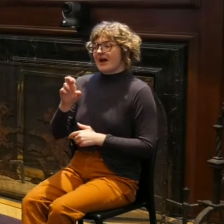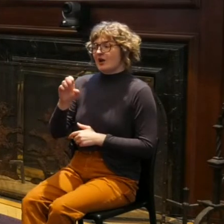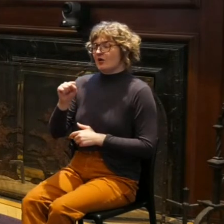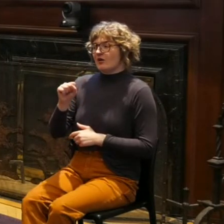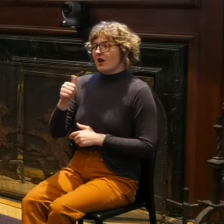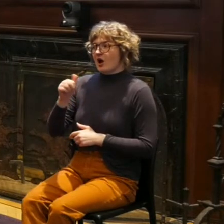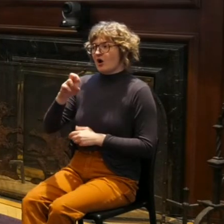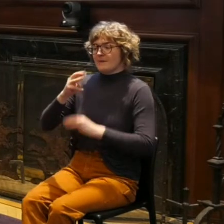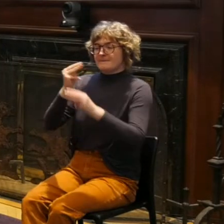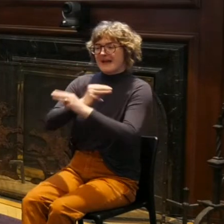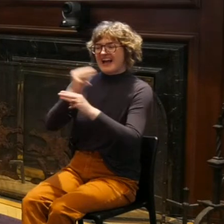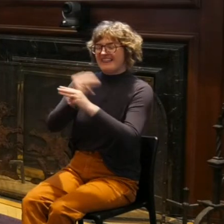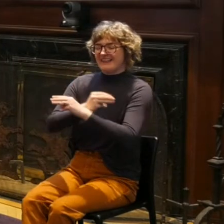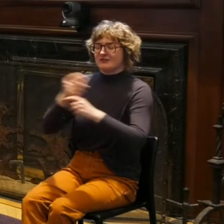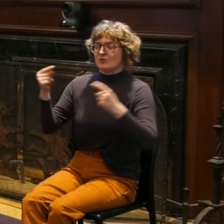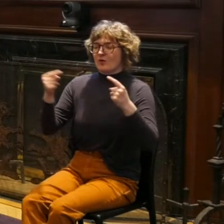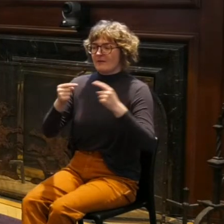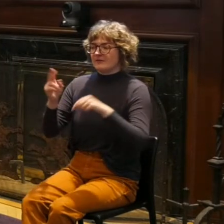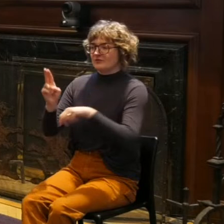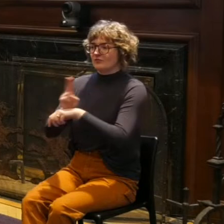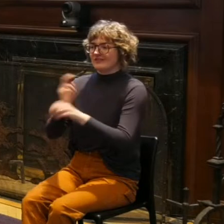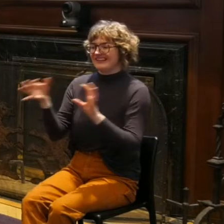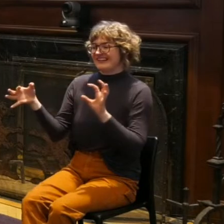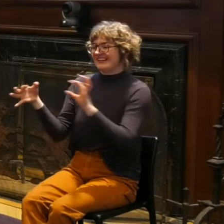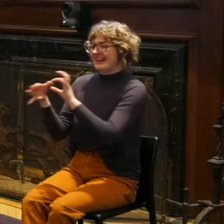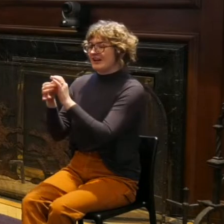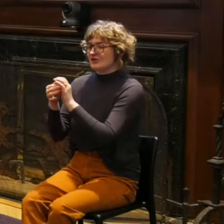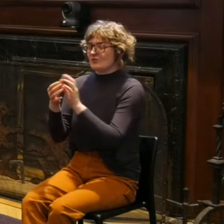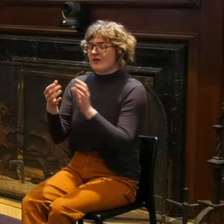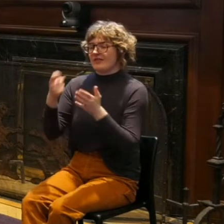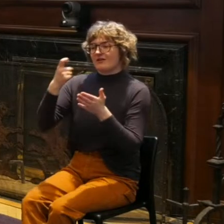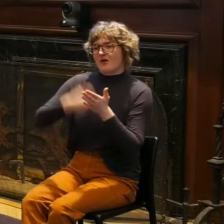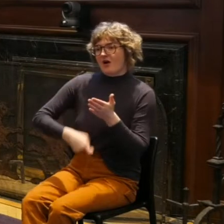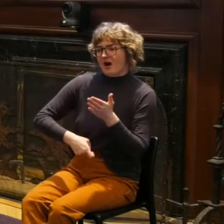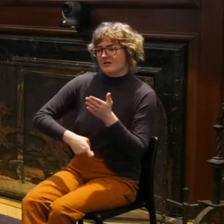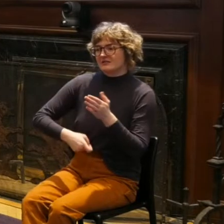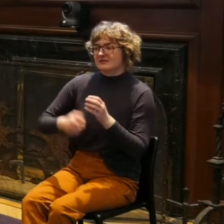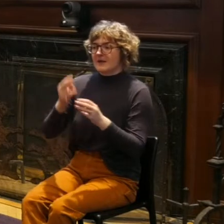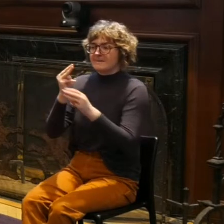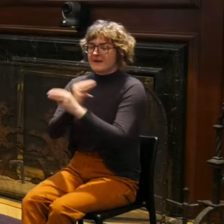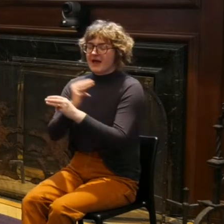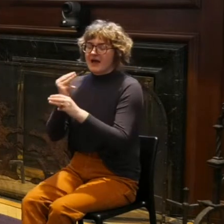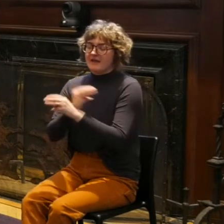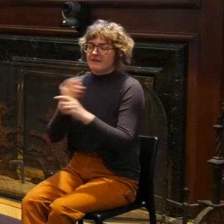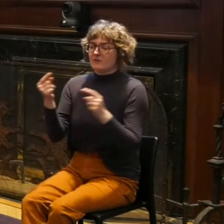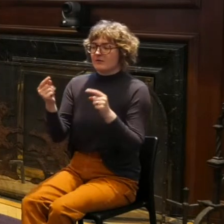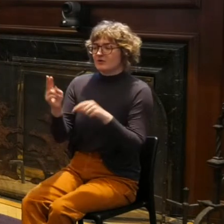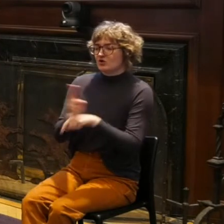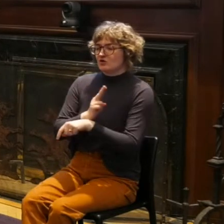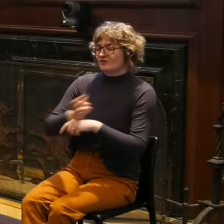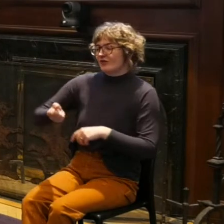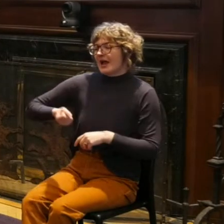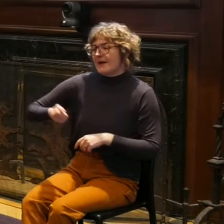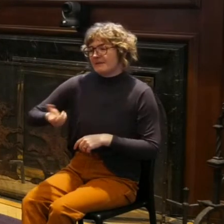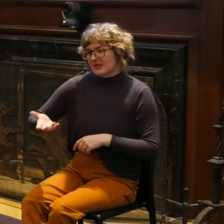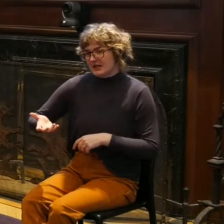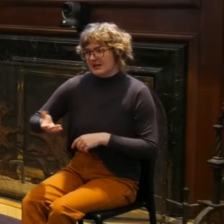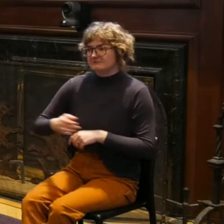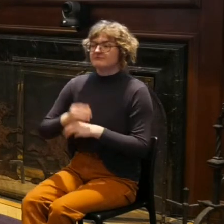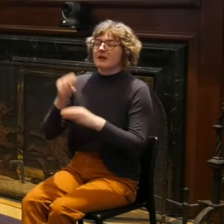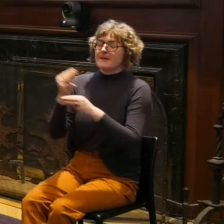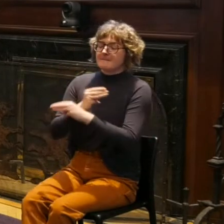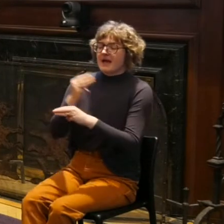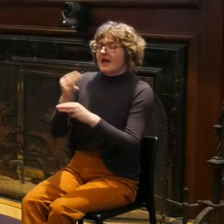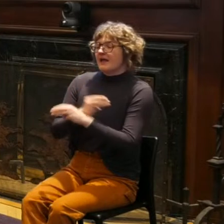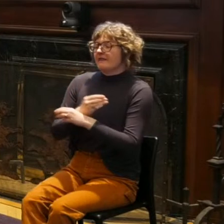Math is a weapon when it has a dollar sign. Math is a weapon when it is gambling. Math is